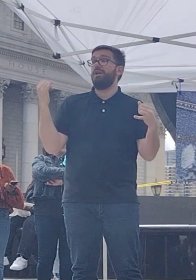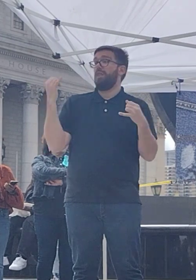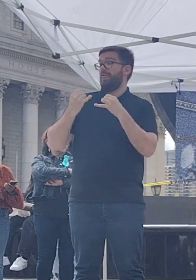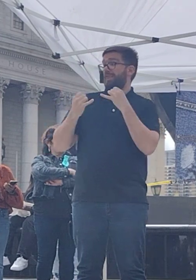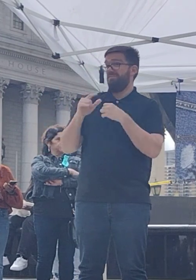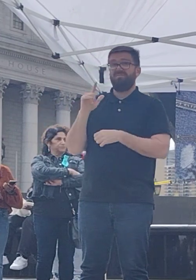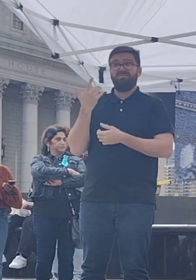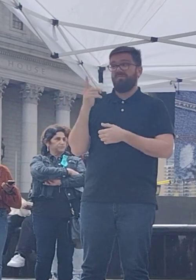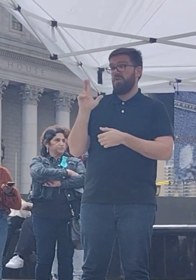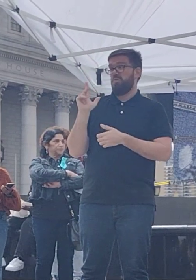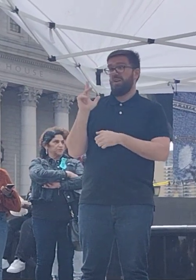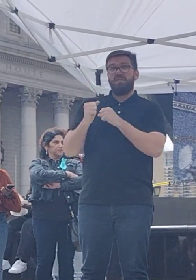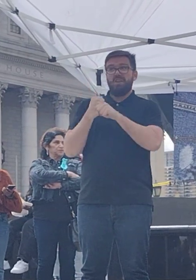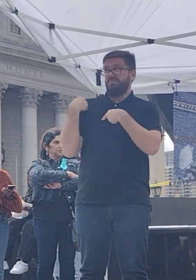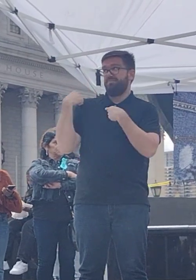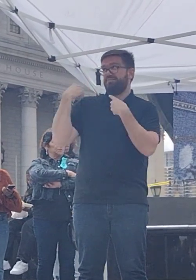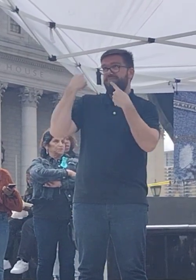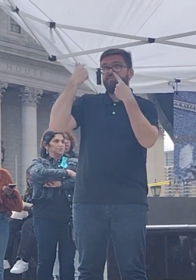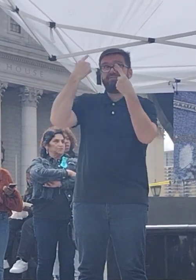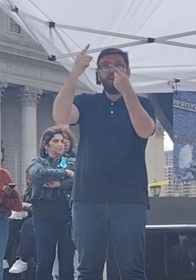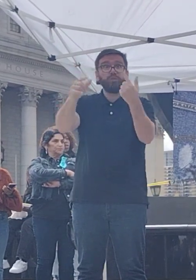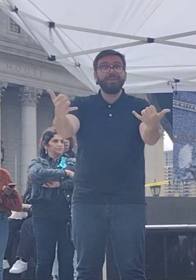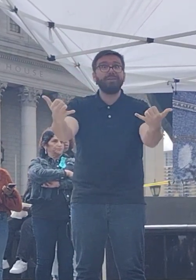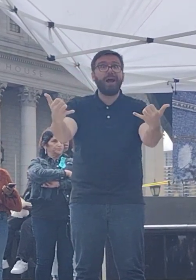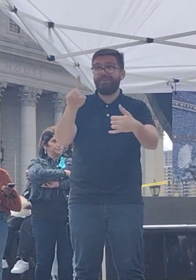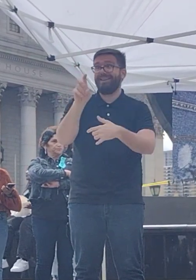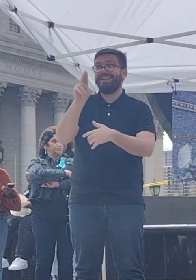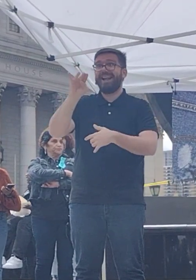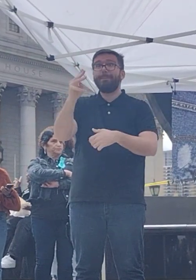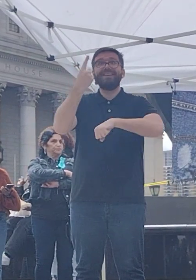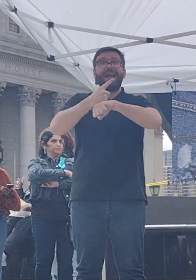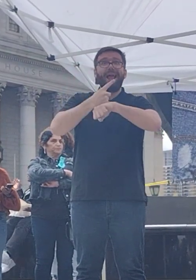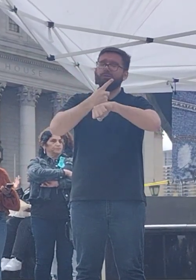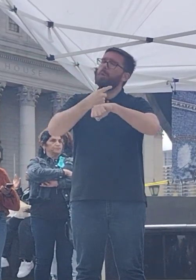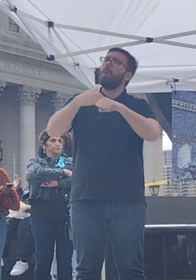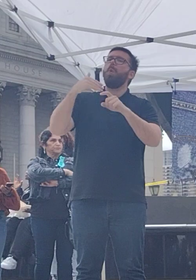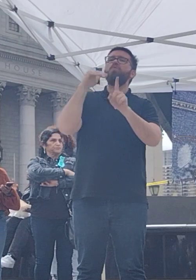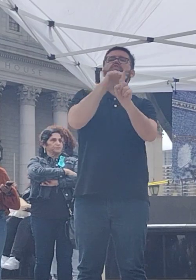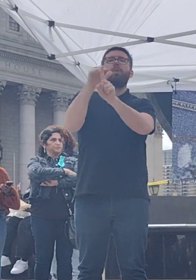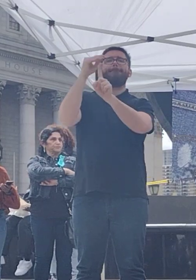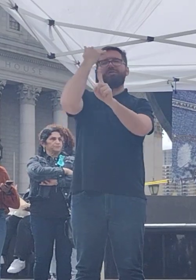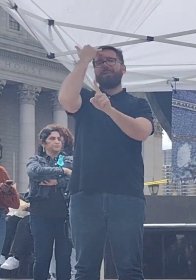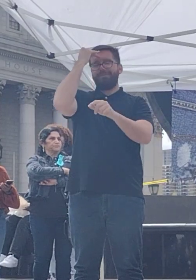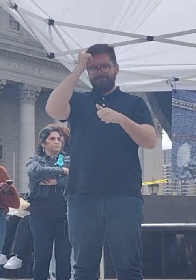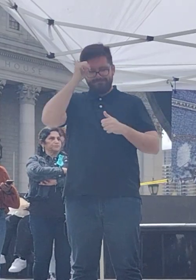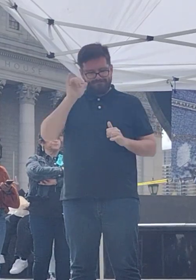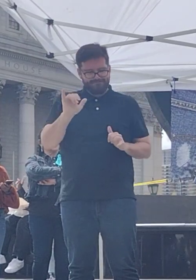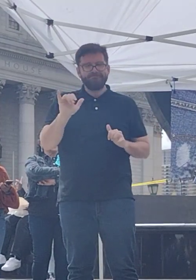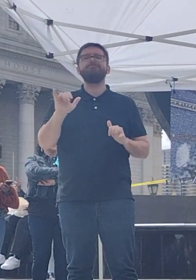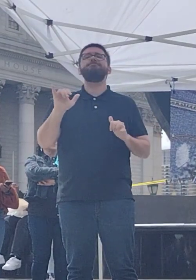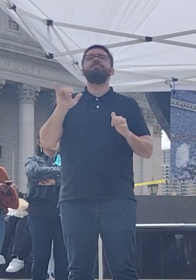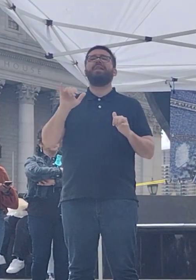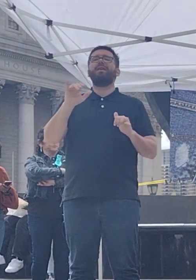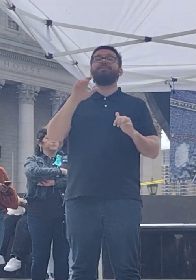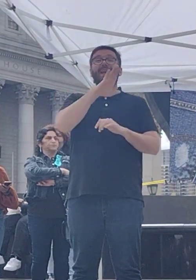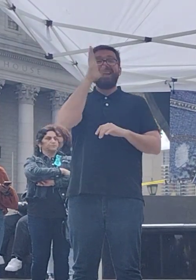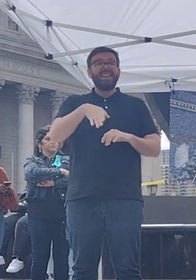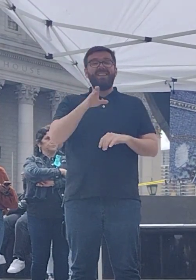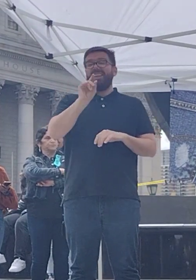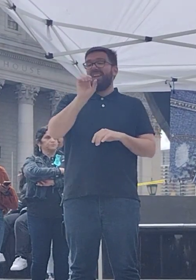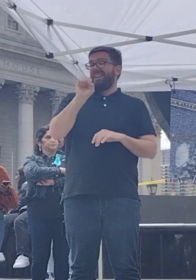23 years, Denim Day has reminded us that there is never an excuse or an invitation for